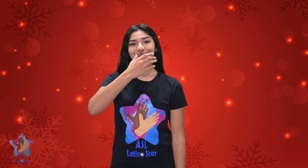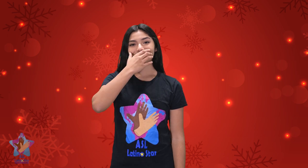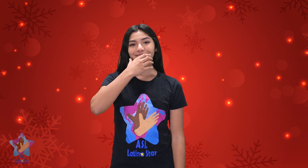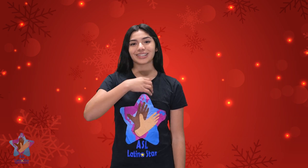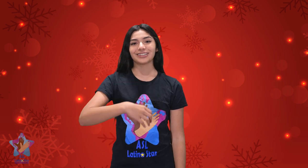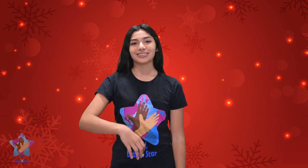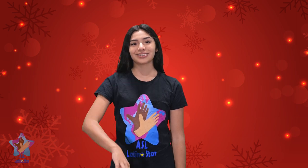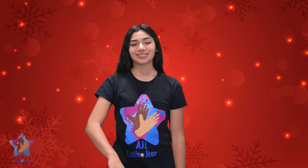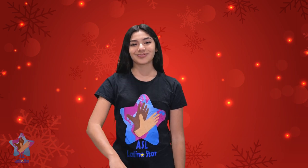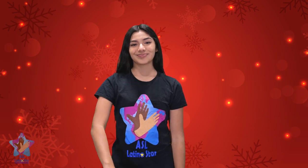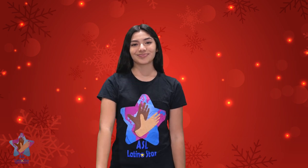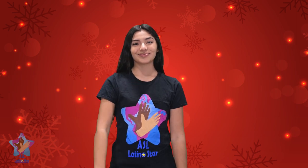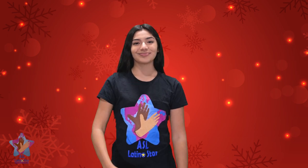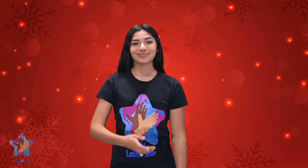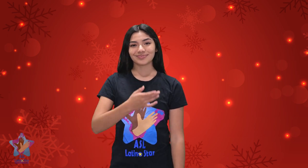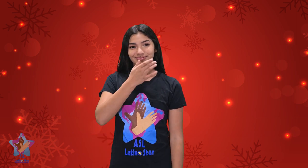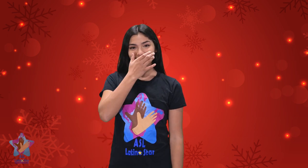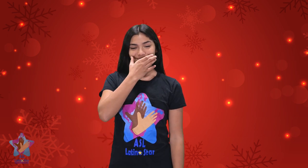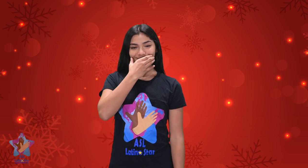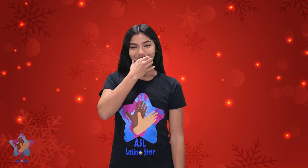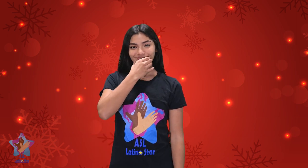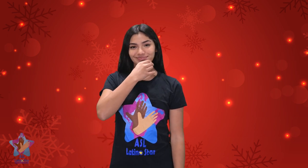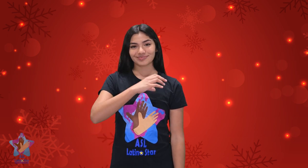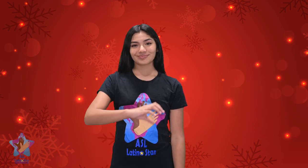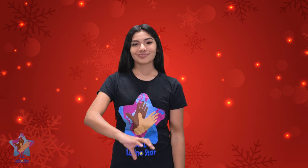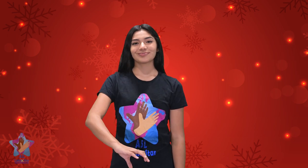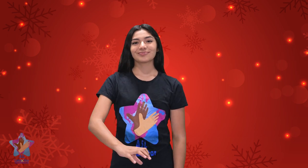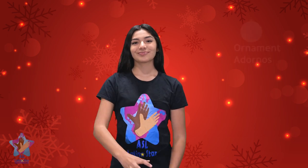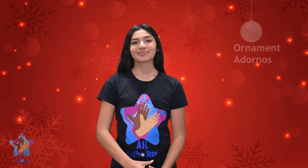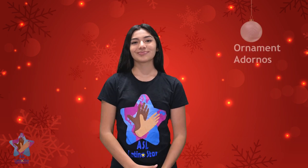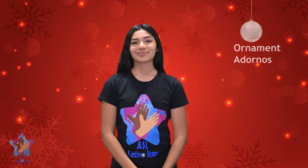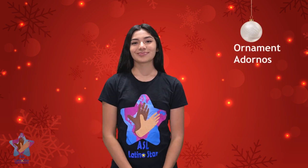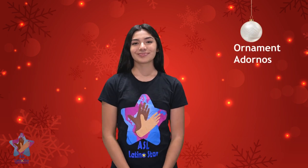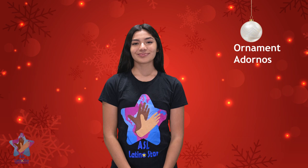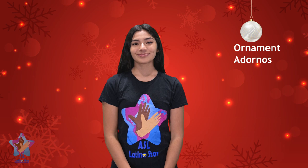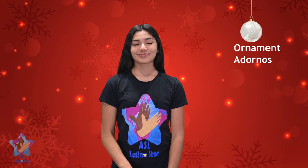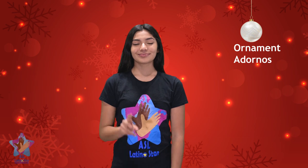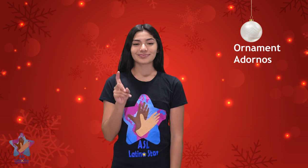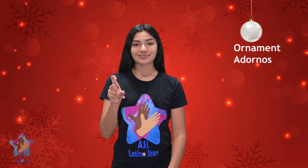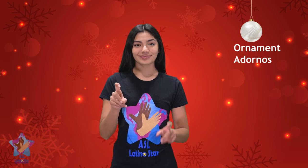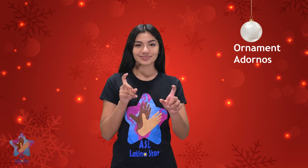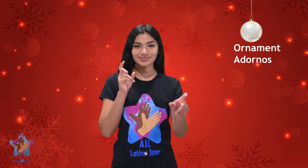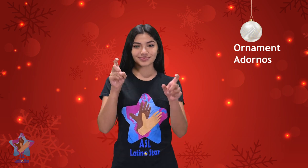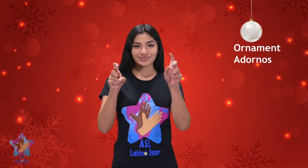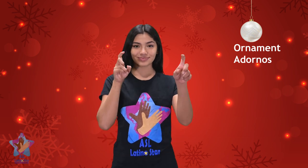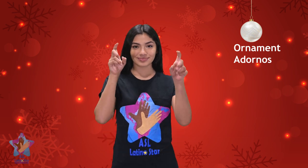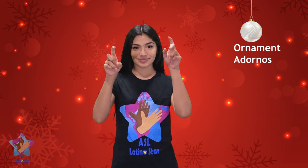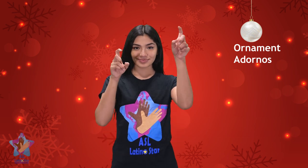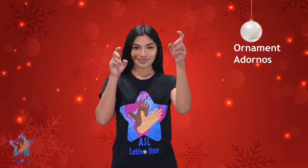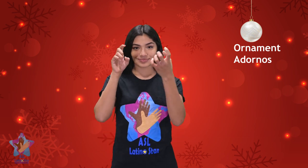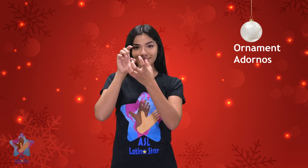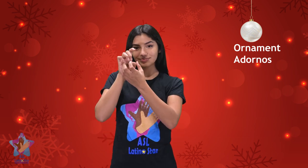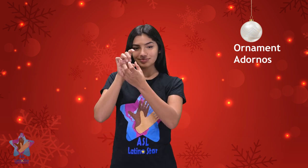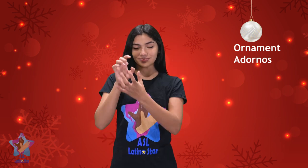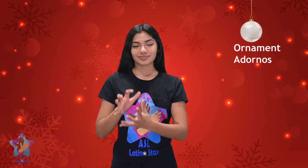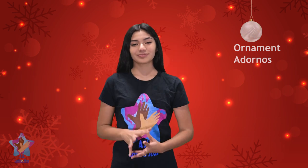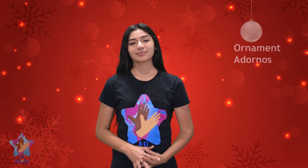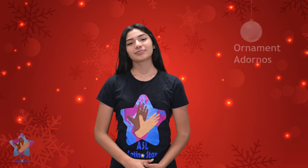Afecto. Afecto. Afecto. Ornaments. Adornos. Adornos. Adornos.